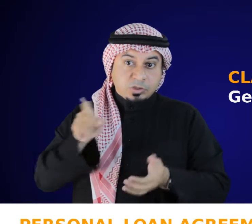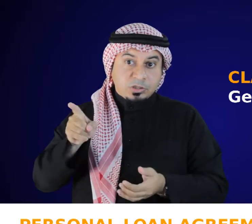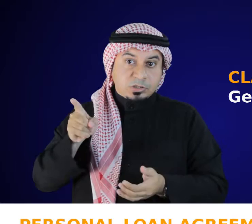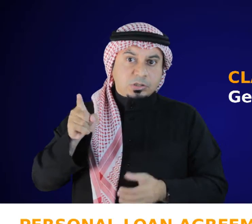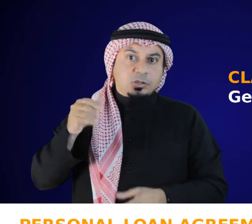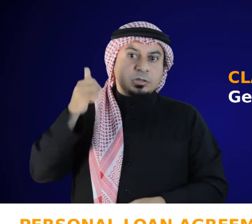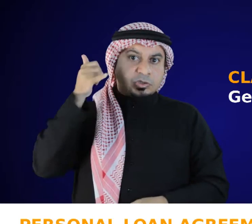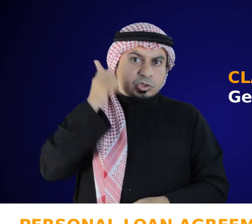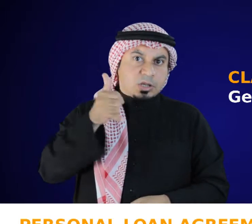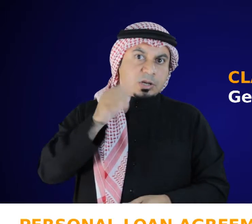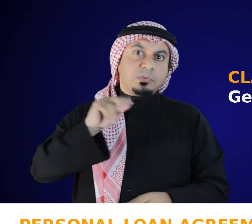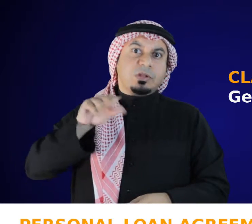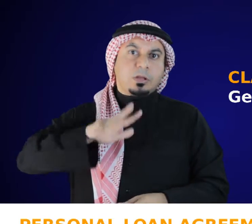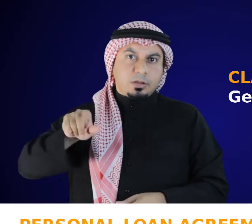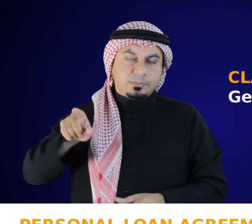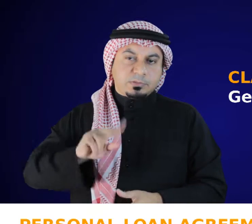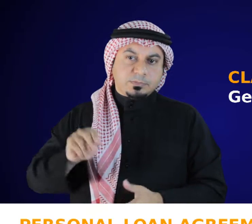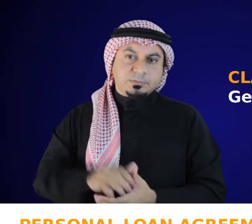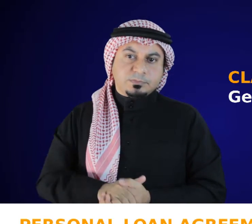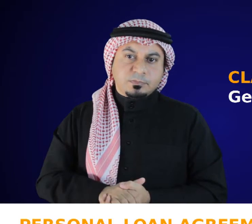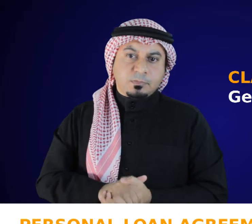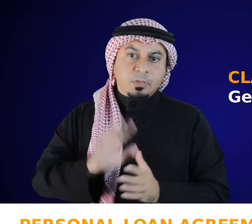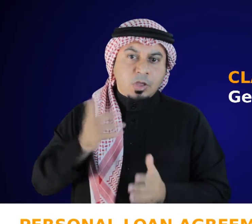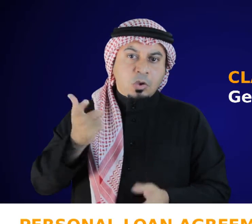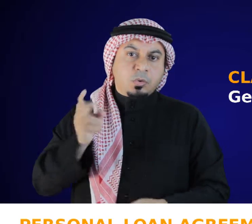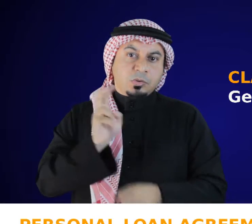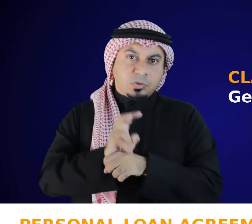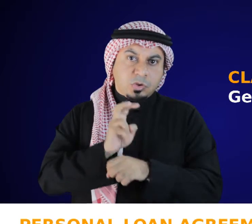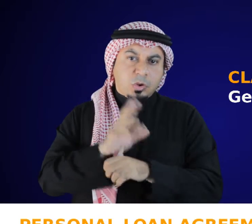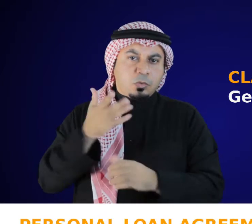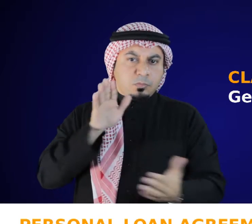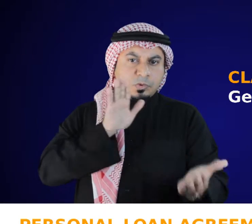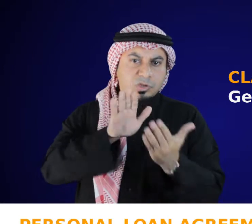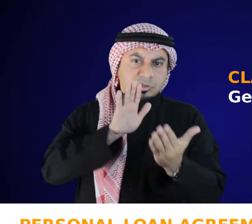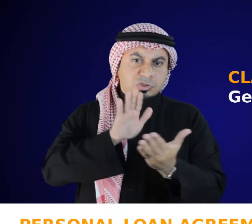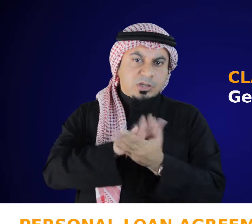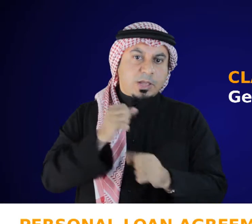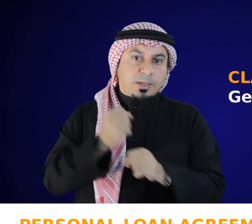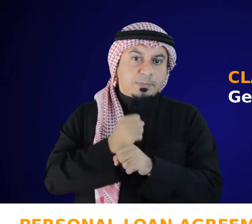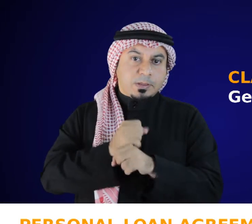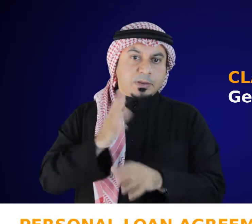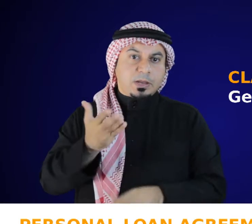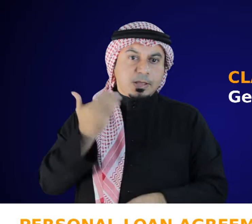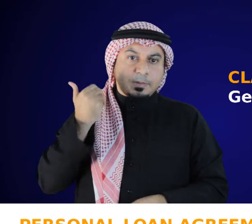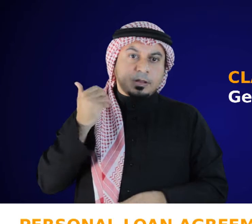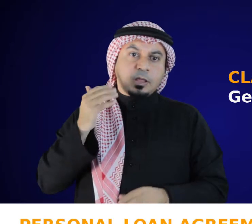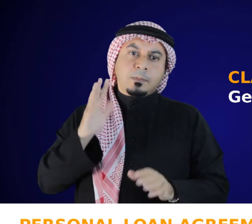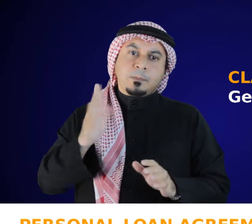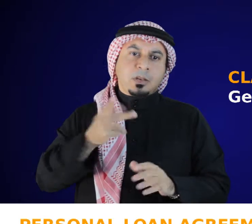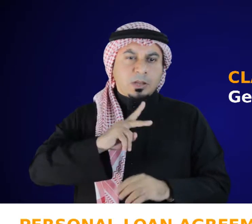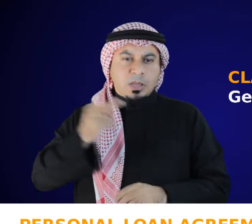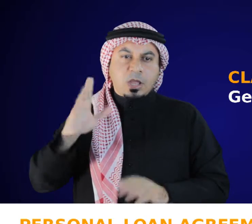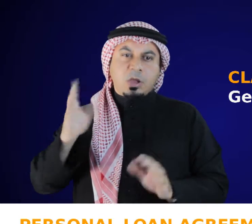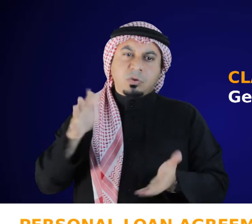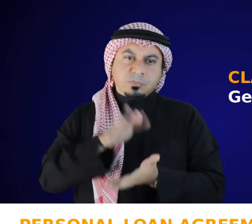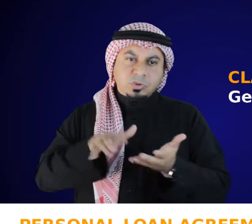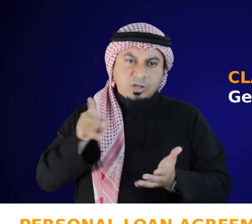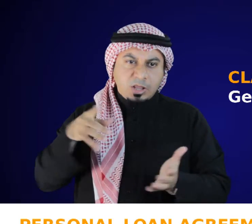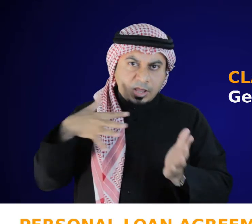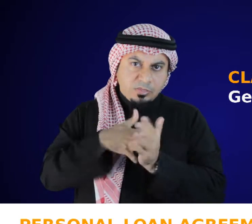incident deemed by the bank as sufficient proof of customer's inability to meet his liabilities. The terms of the balance amount